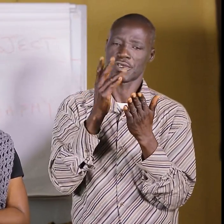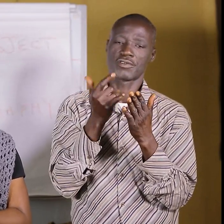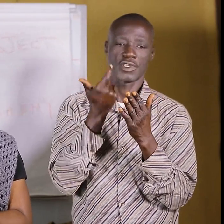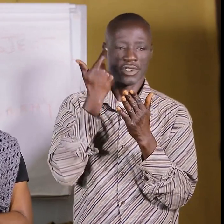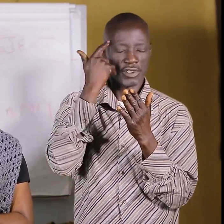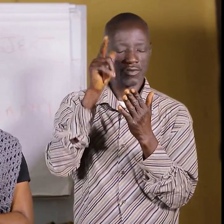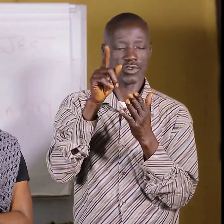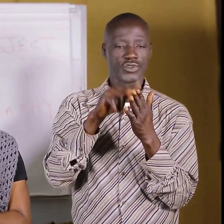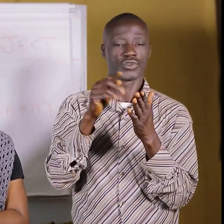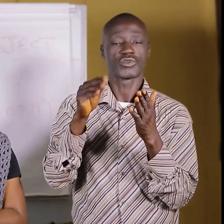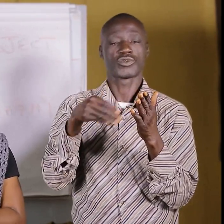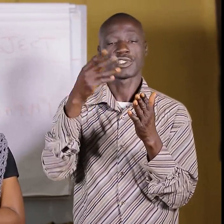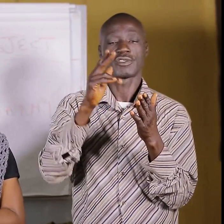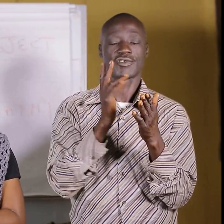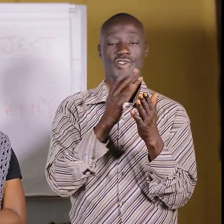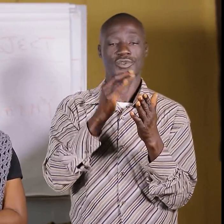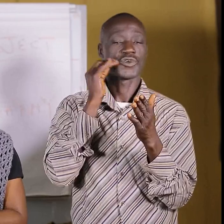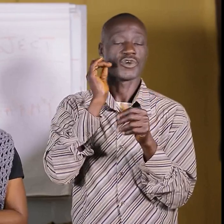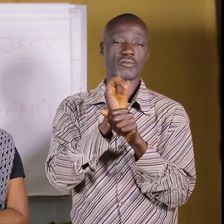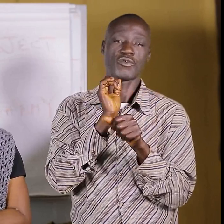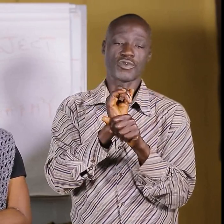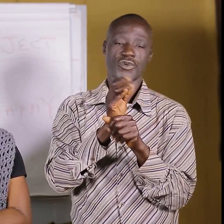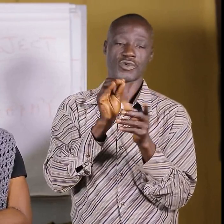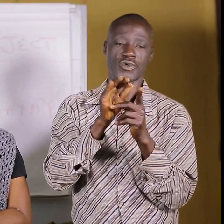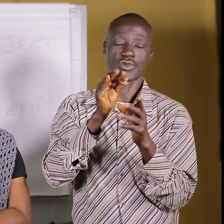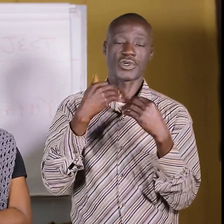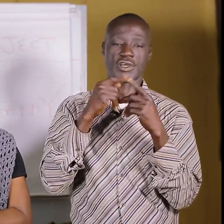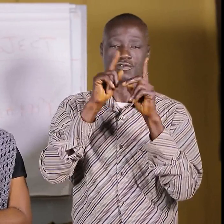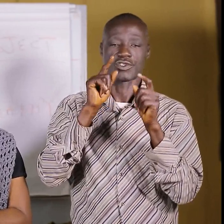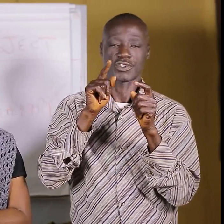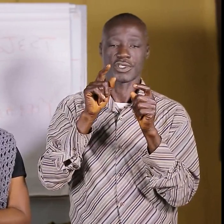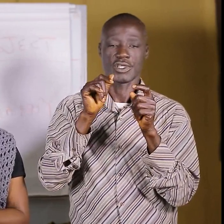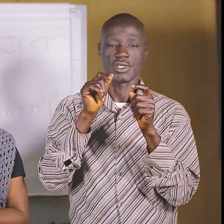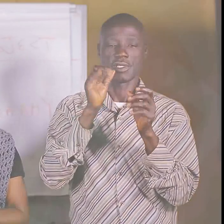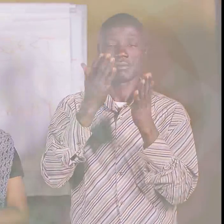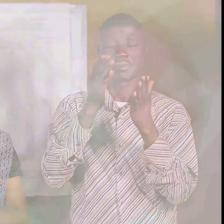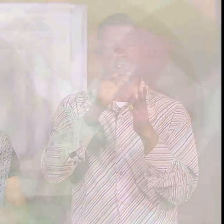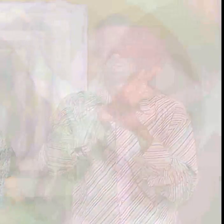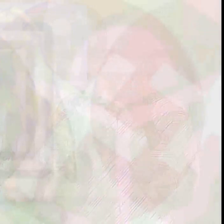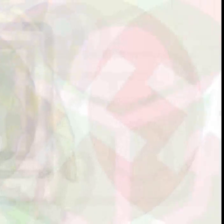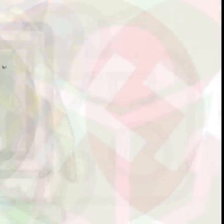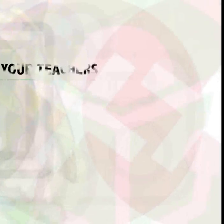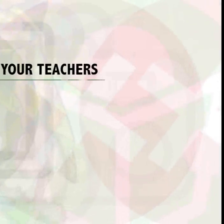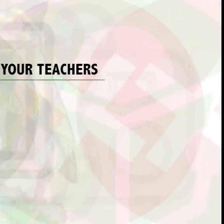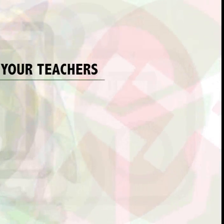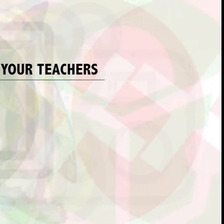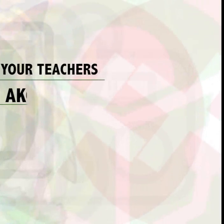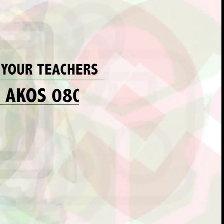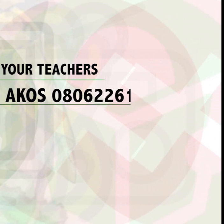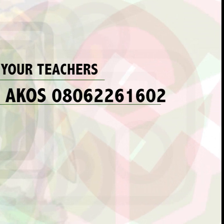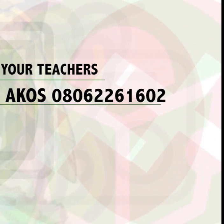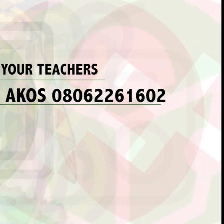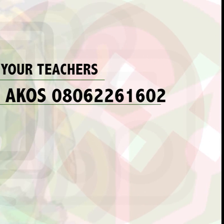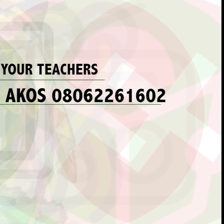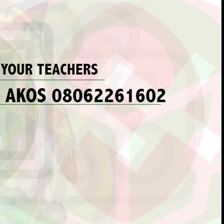the submission of your assignments, or you have questions you want to ask me about the lesson, you can reach me preferably via